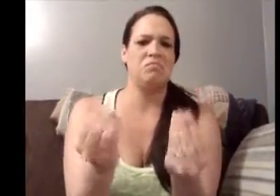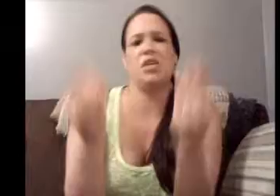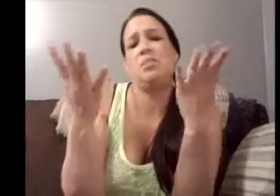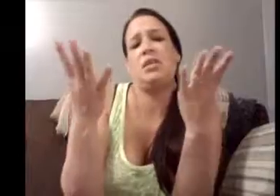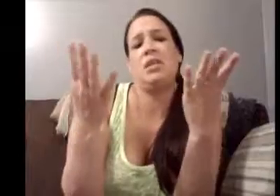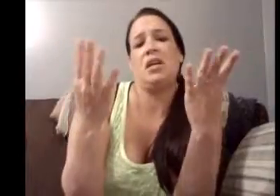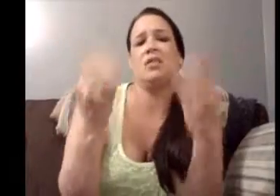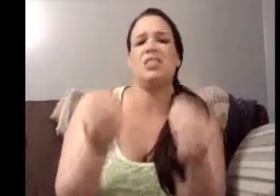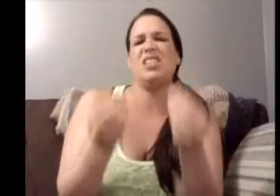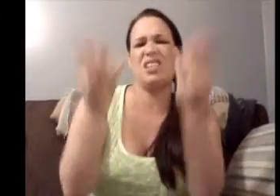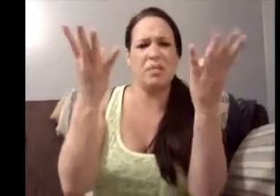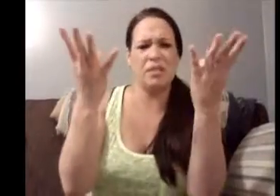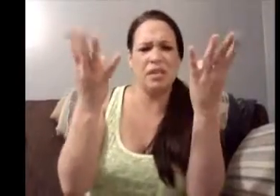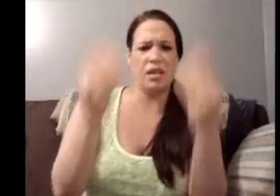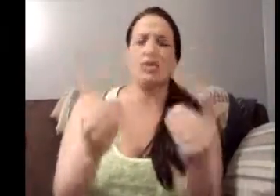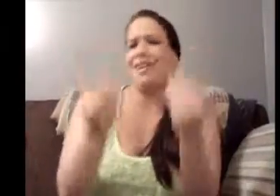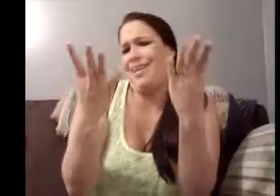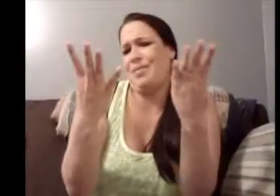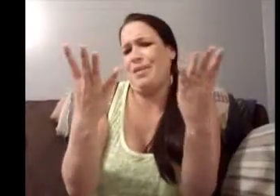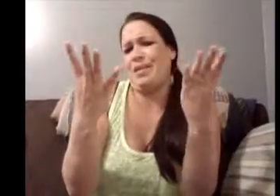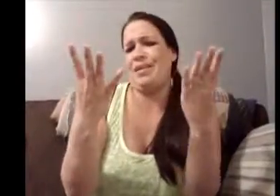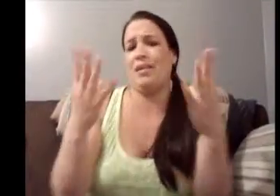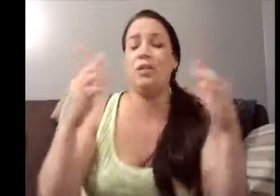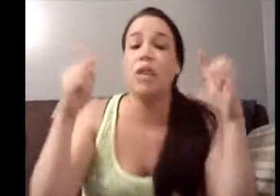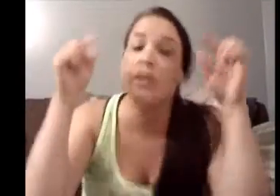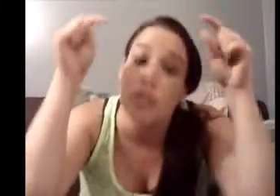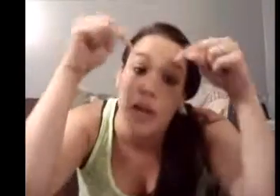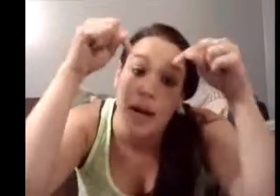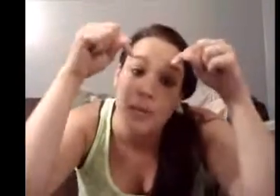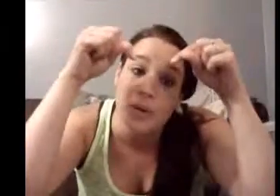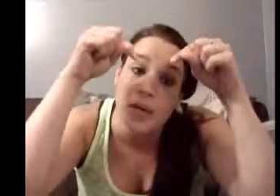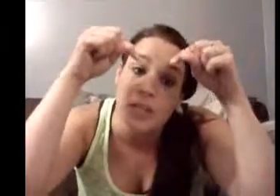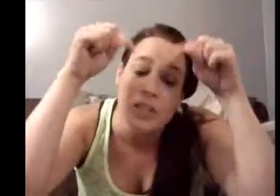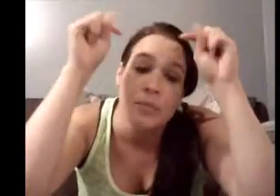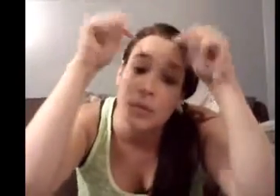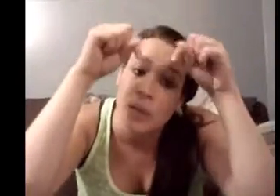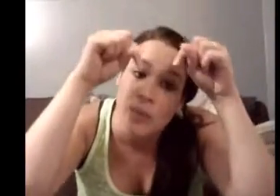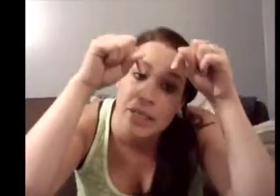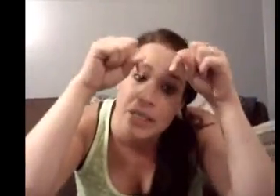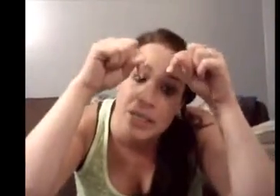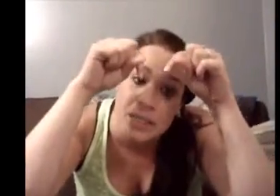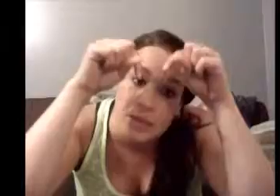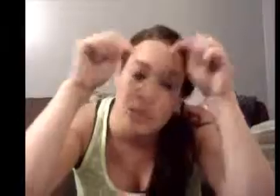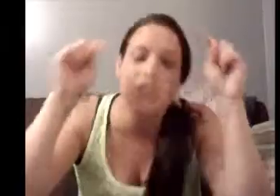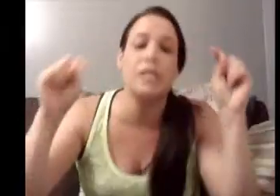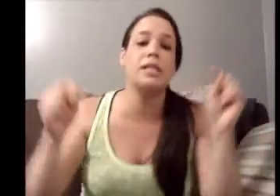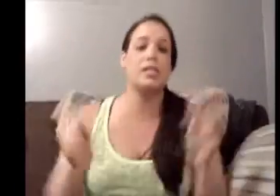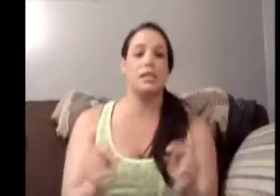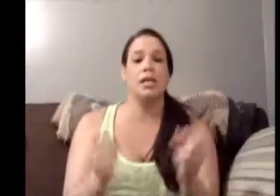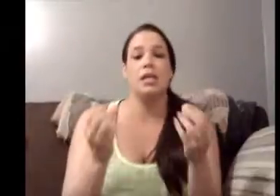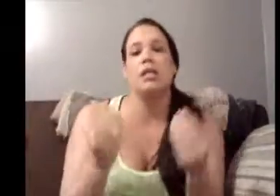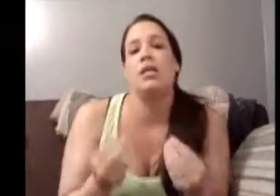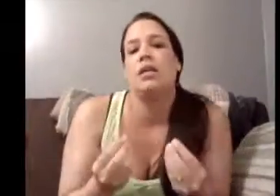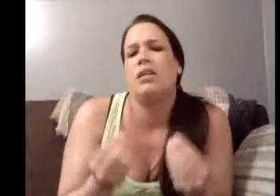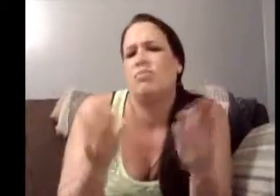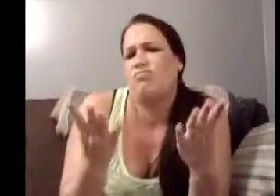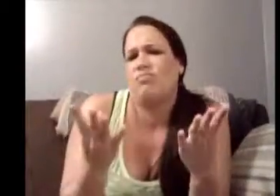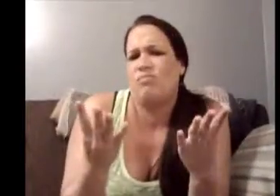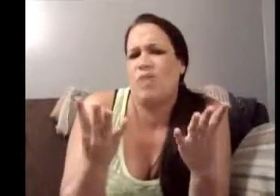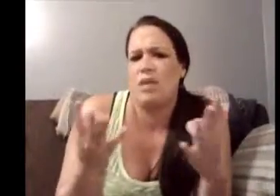up in the air. Toss it up in the air. How many? You got to do your eyebrows. Don't make me go back to lesson number 6. How